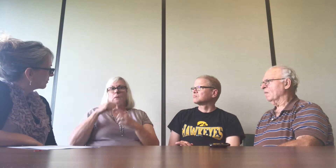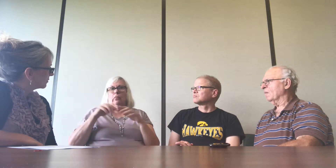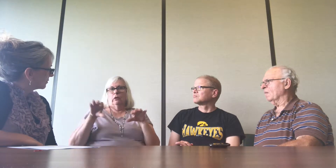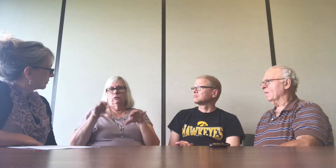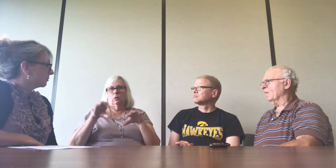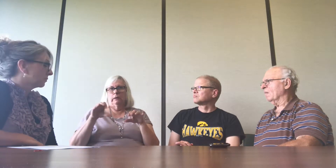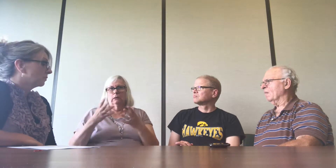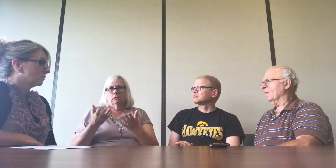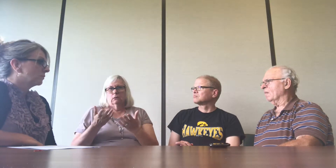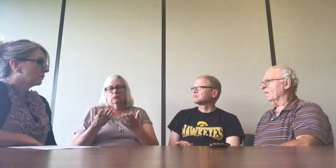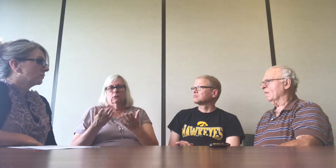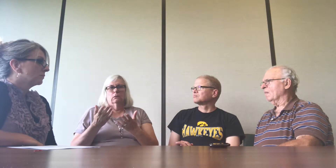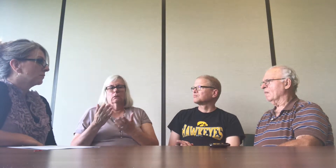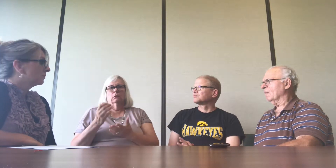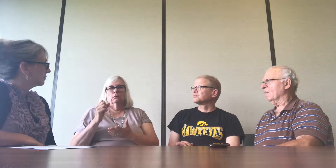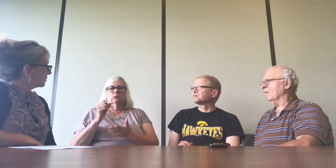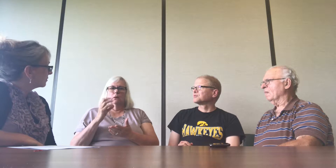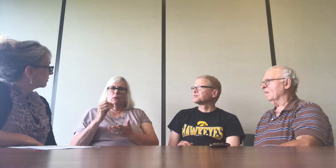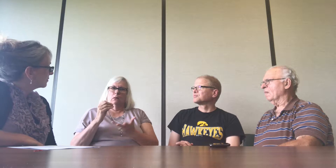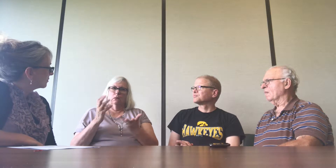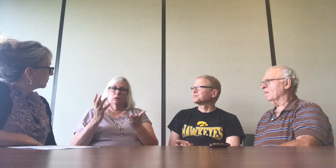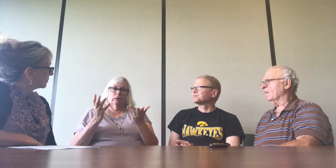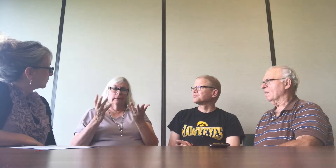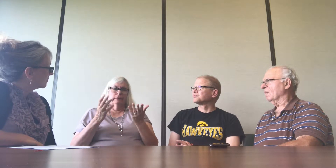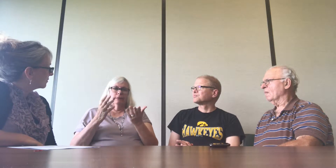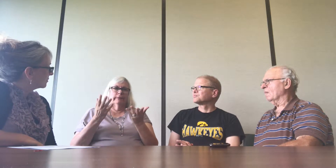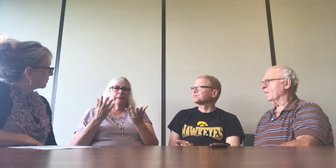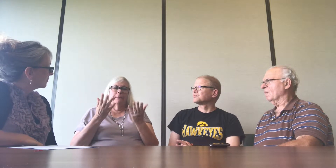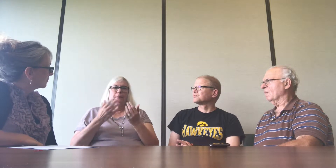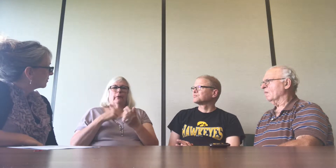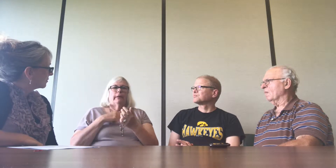And maybe the CODAs don't realize that they're doing that.